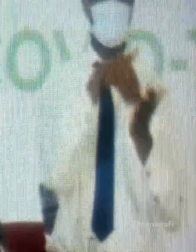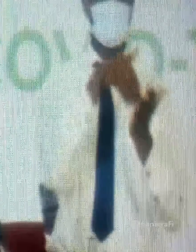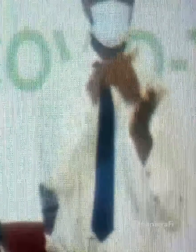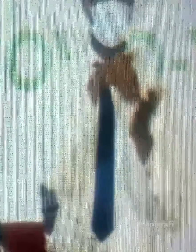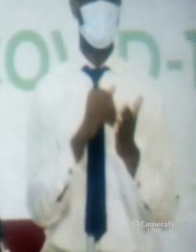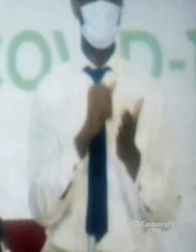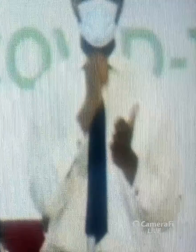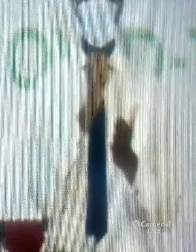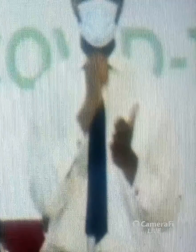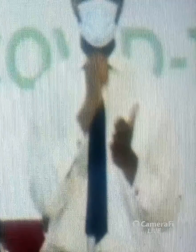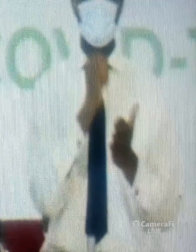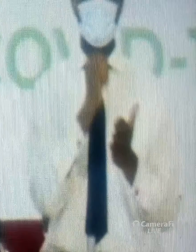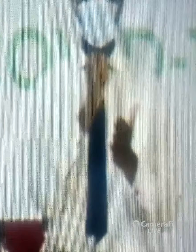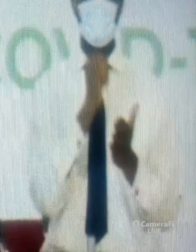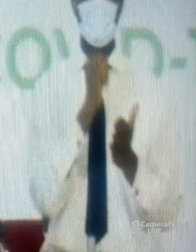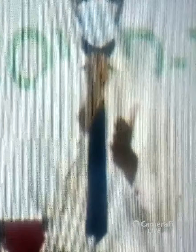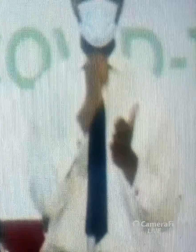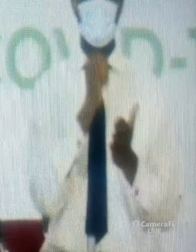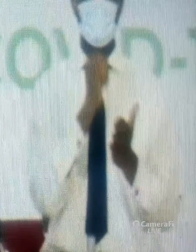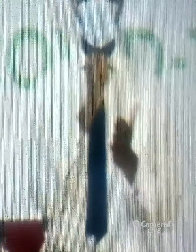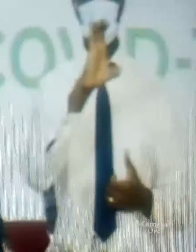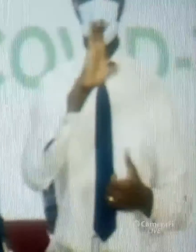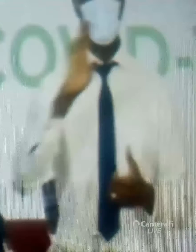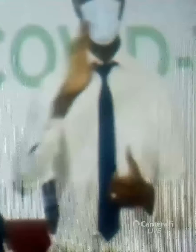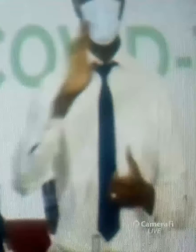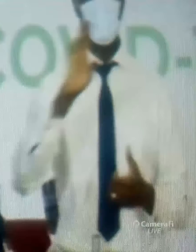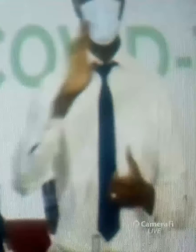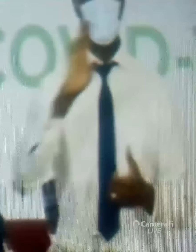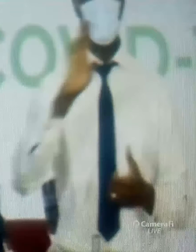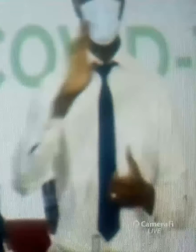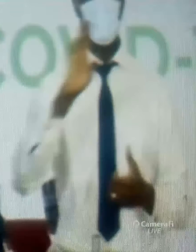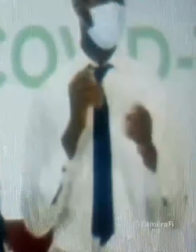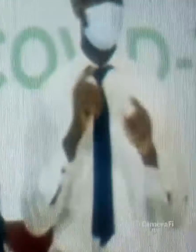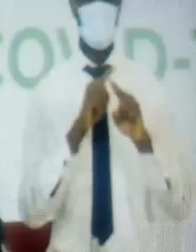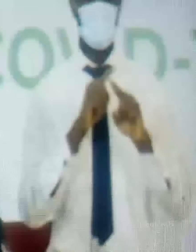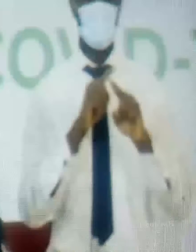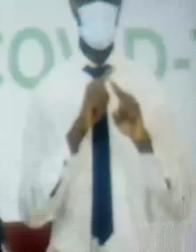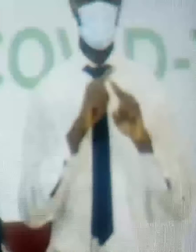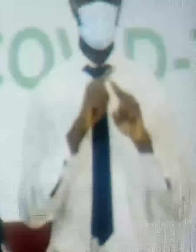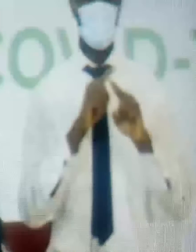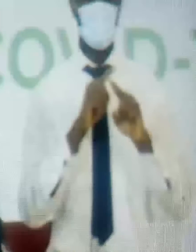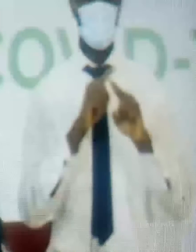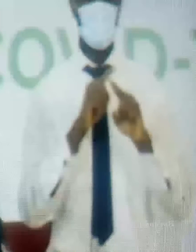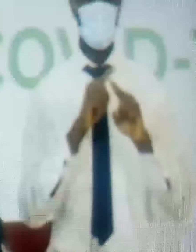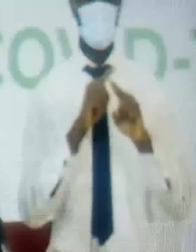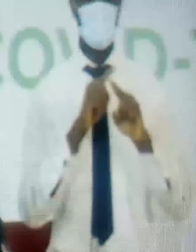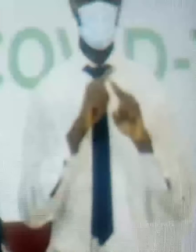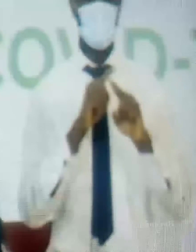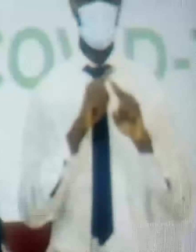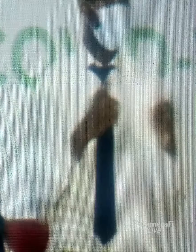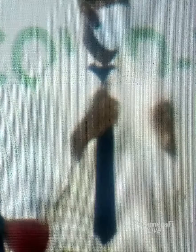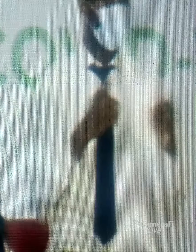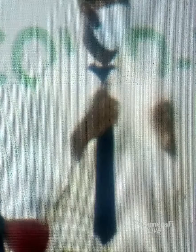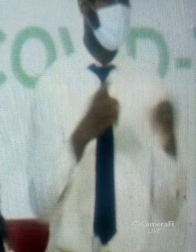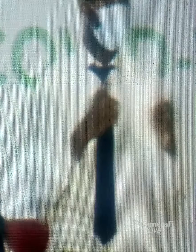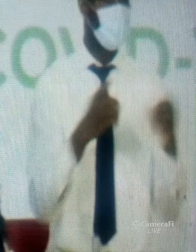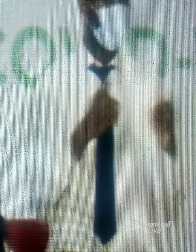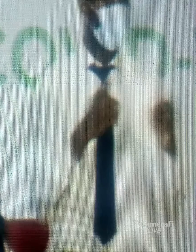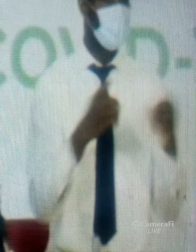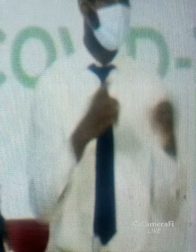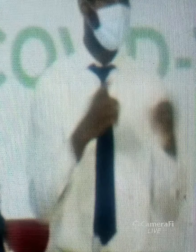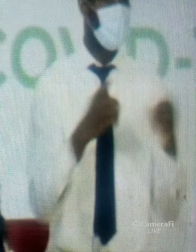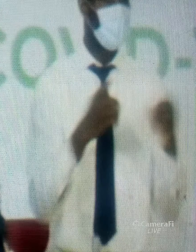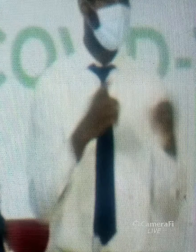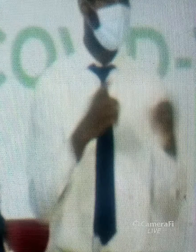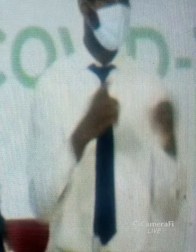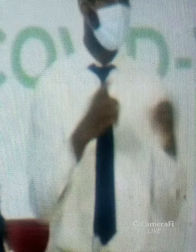did not have intensive care units. But as of today, we have quite